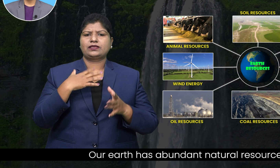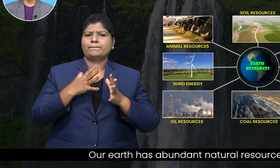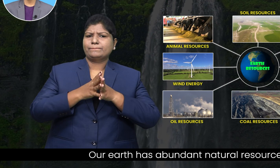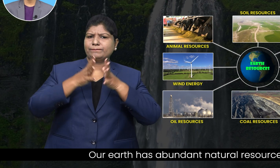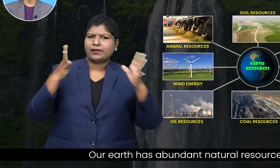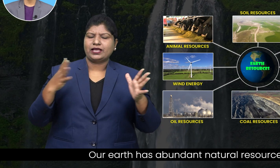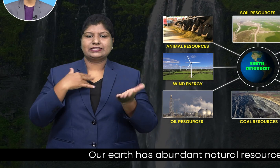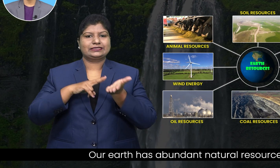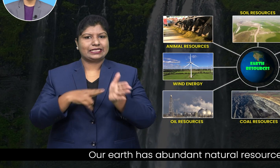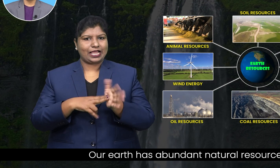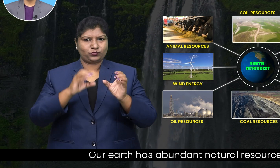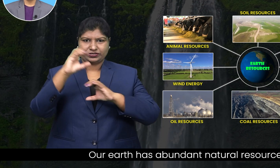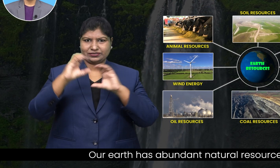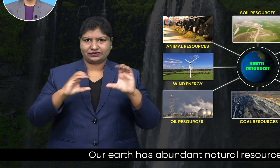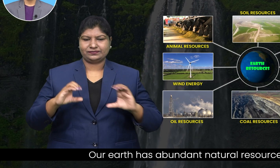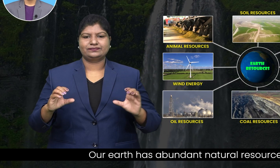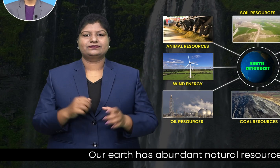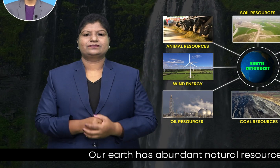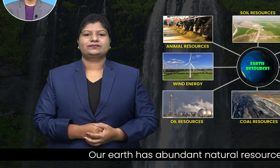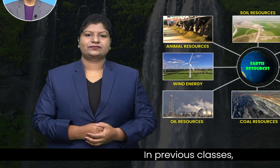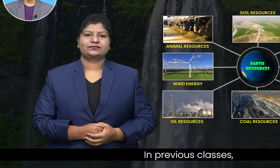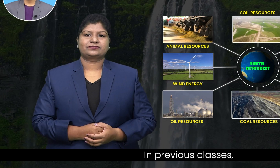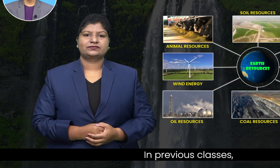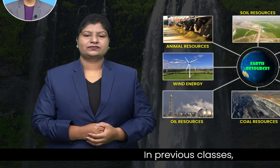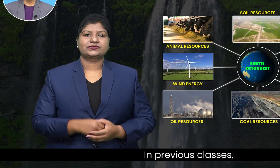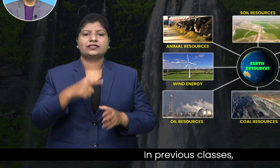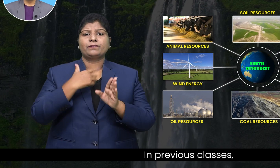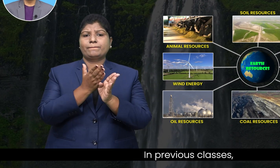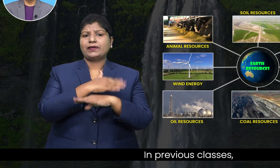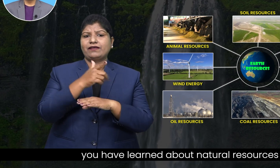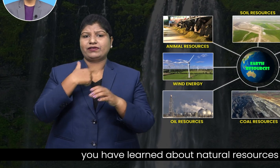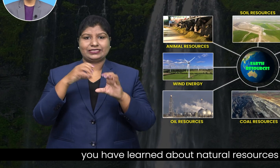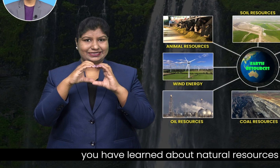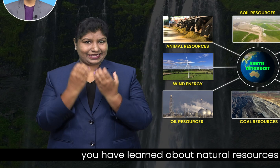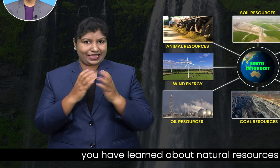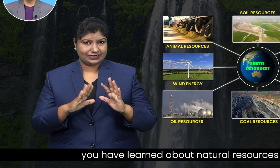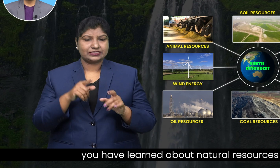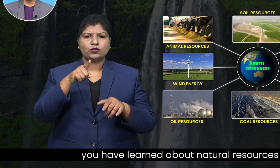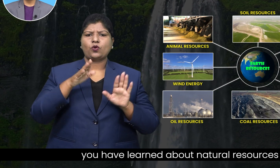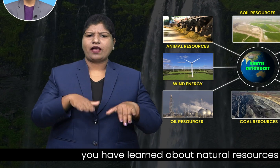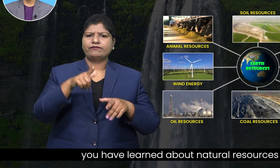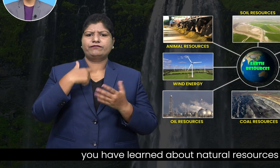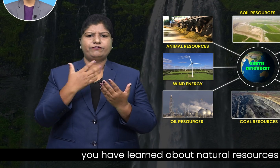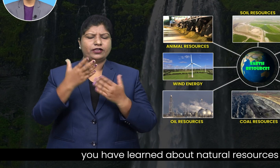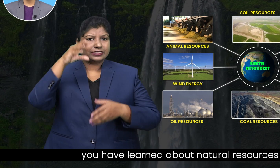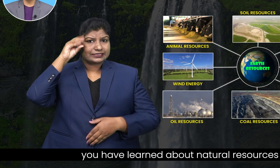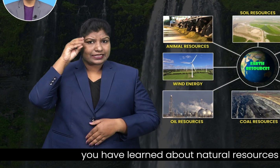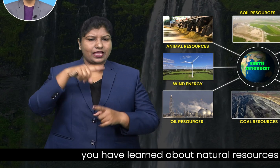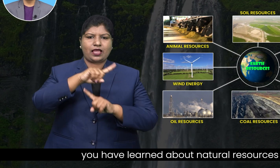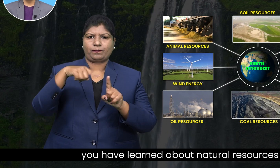abundant natural resources. In previous classes, you have learned about